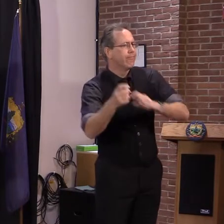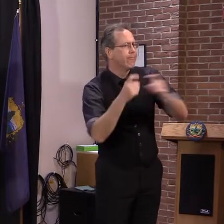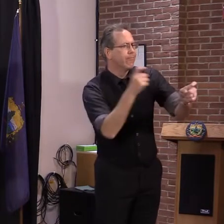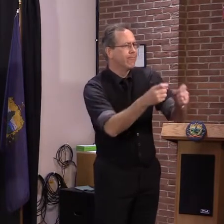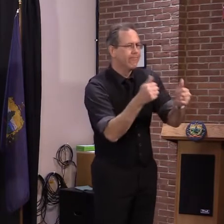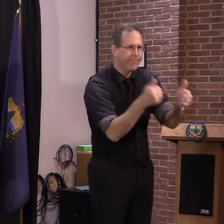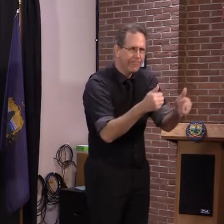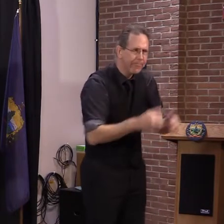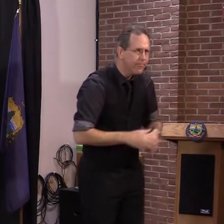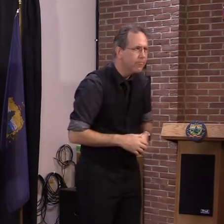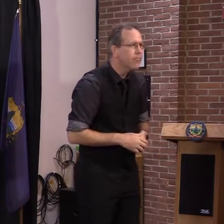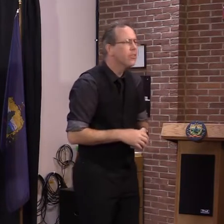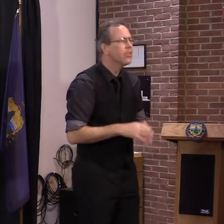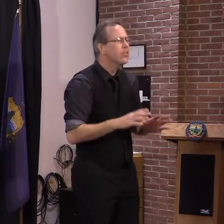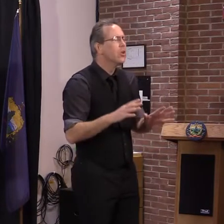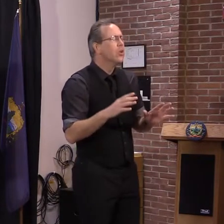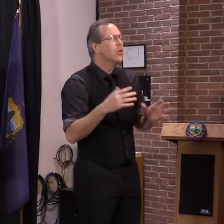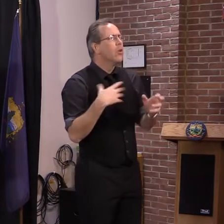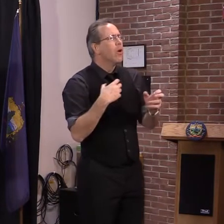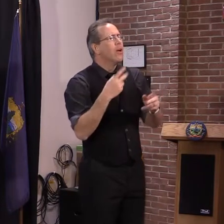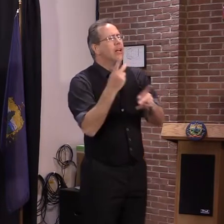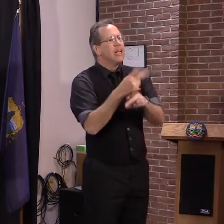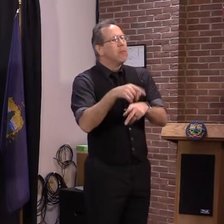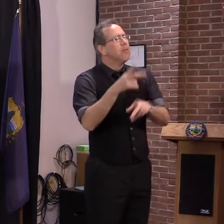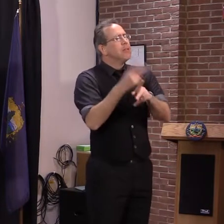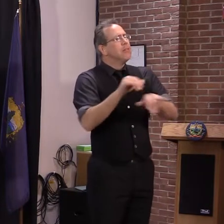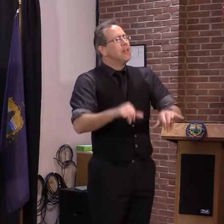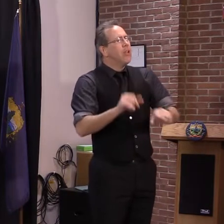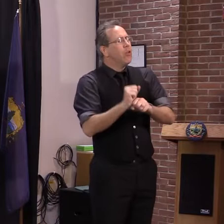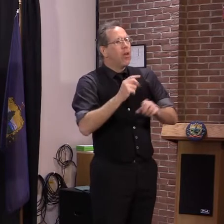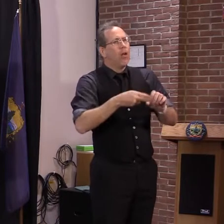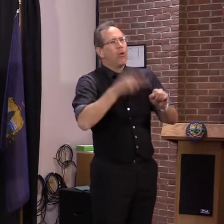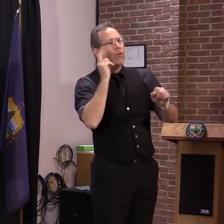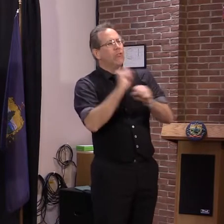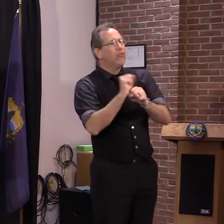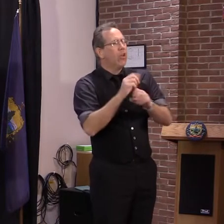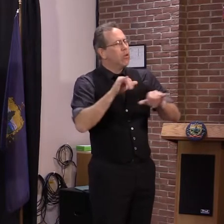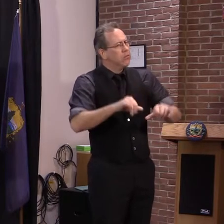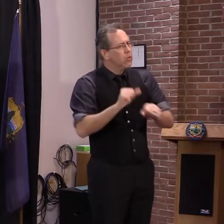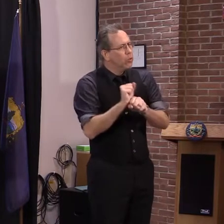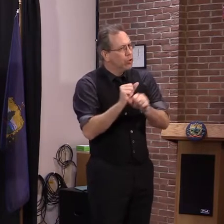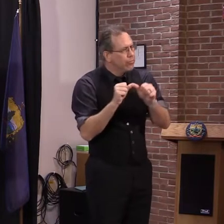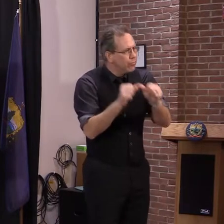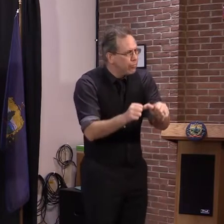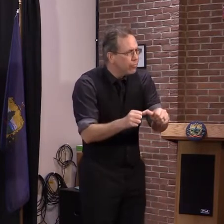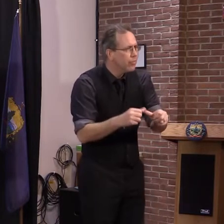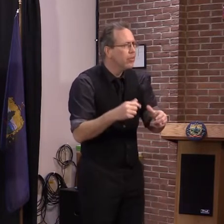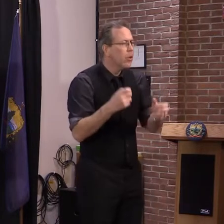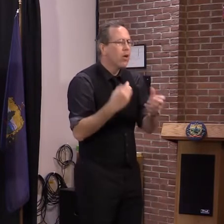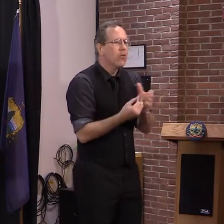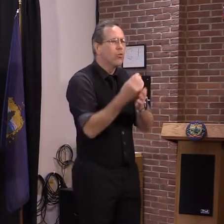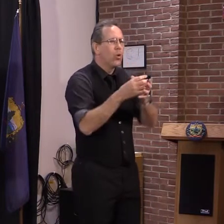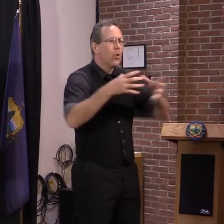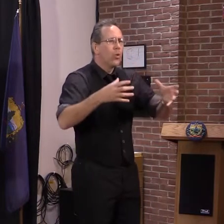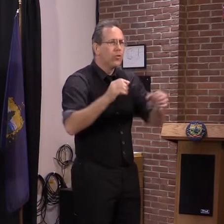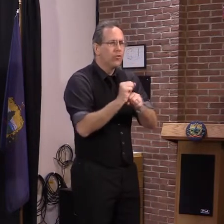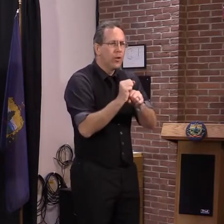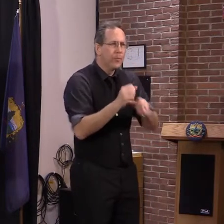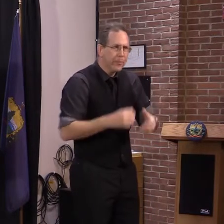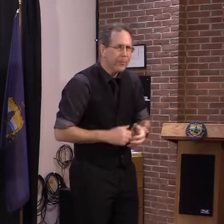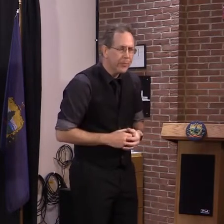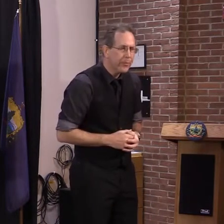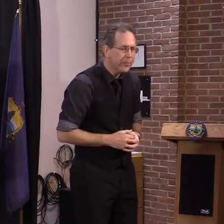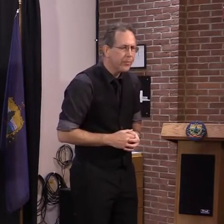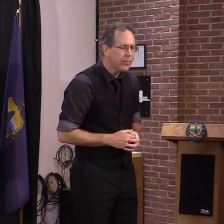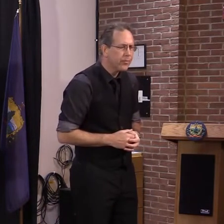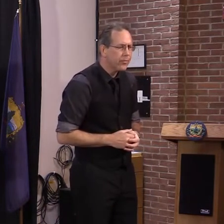considered a retention and a recruitment incentive in order to help continue to build the much needed workforce and to increase the professionals that we